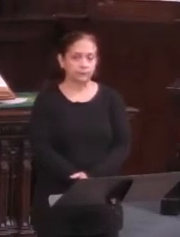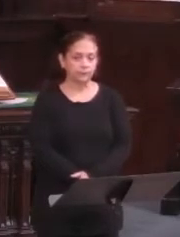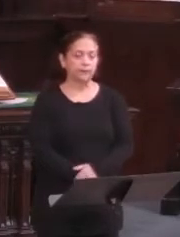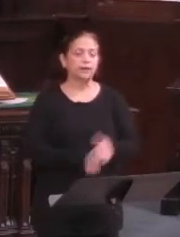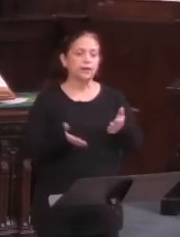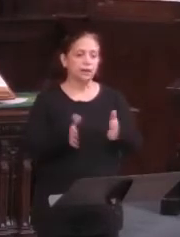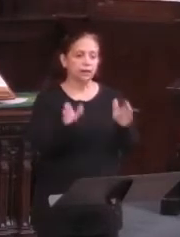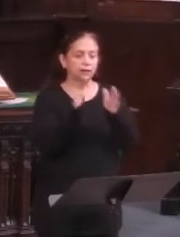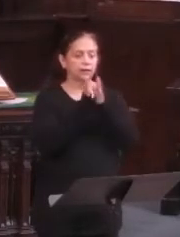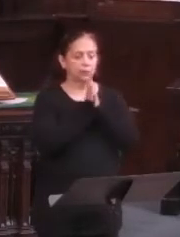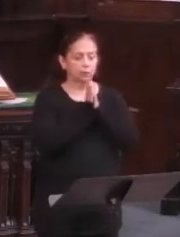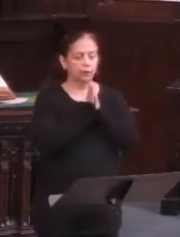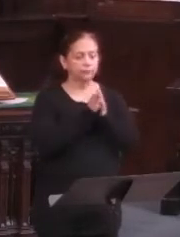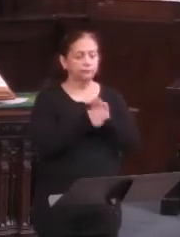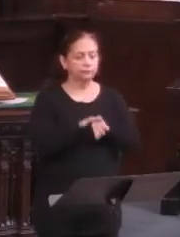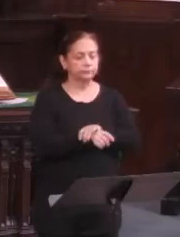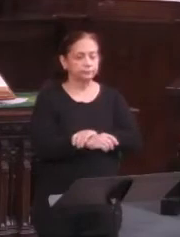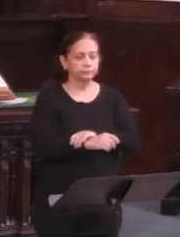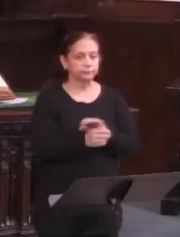Let us pray.